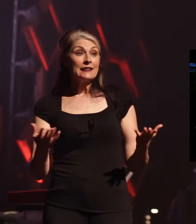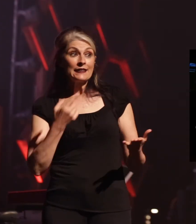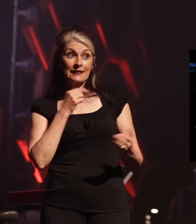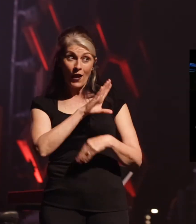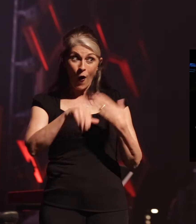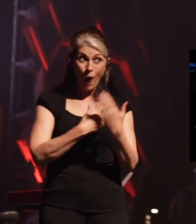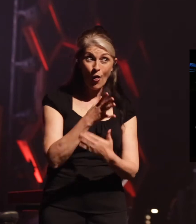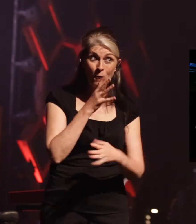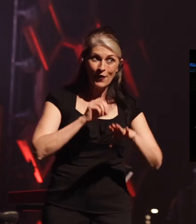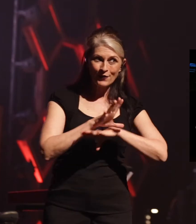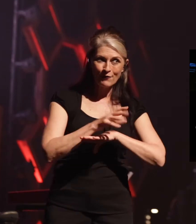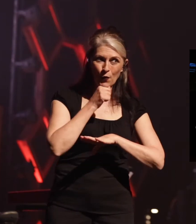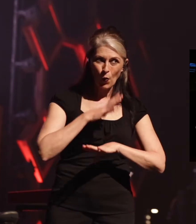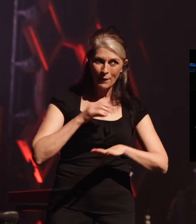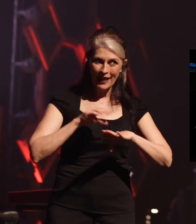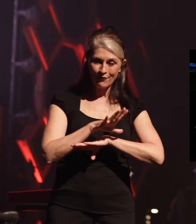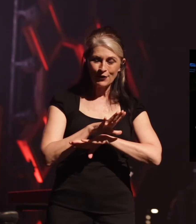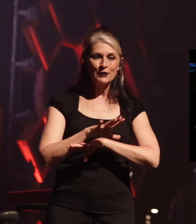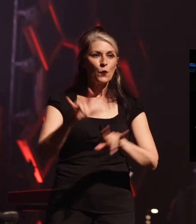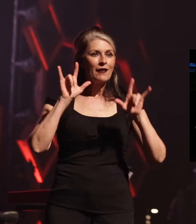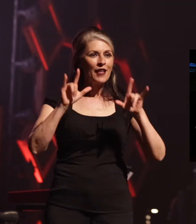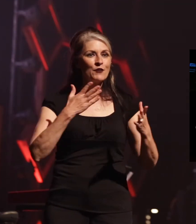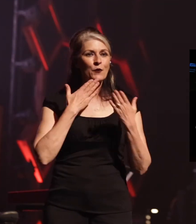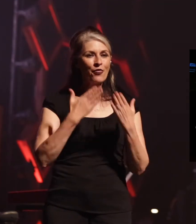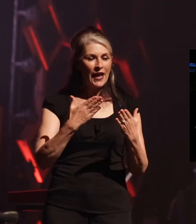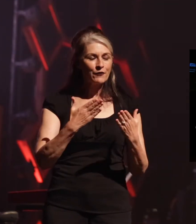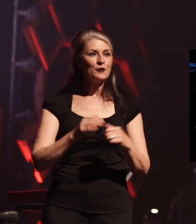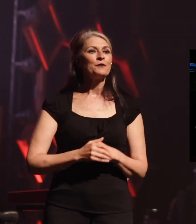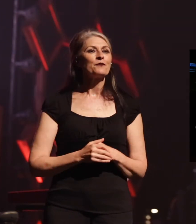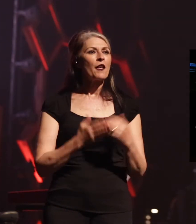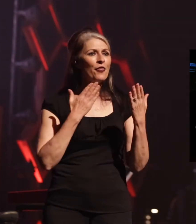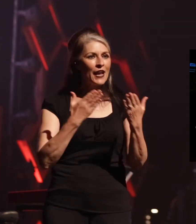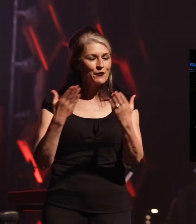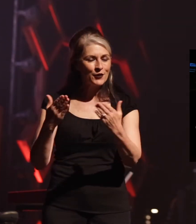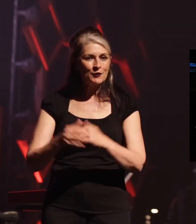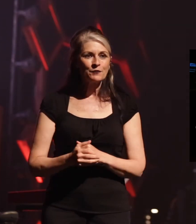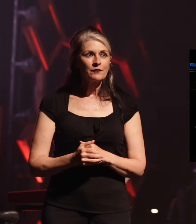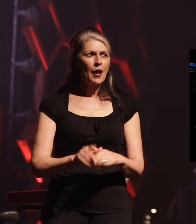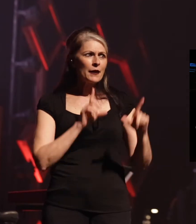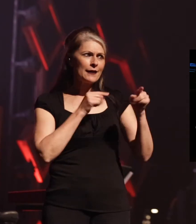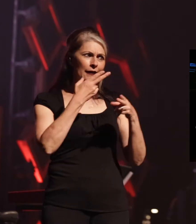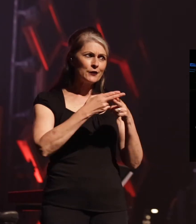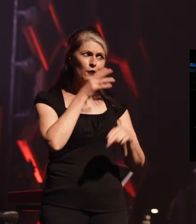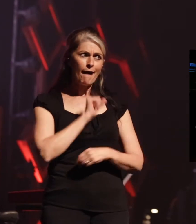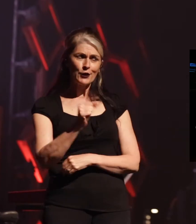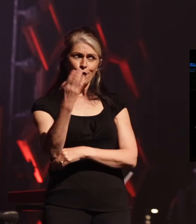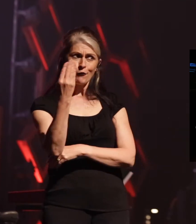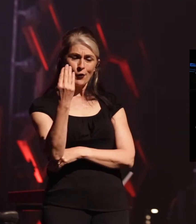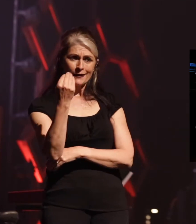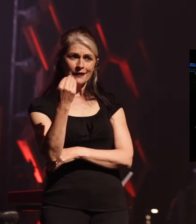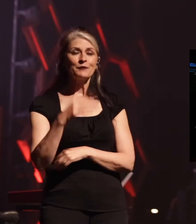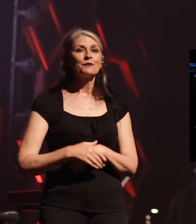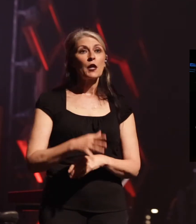of influence, women of influence here at the Grove, we love you. We thank you. We're thankful for you. I've been going to this church since I was 14 years old, and I'm